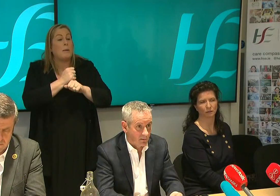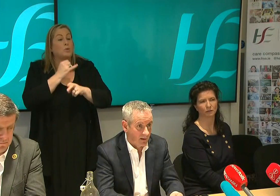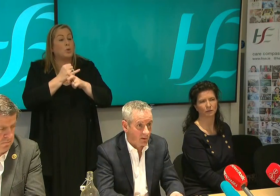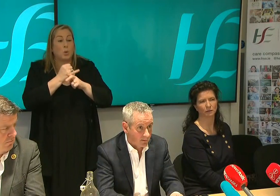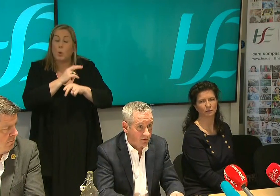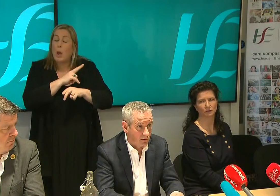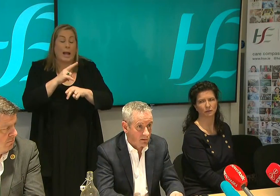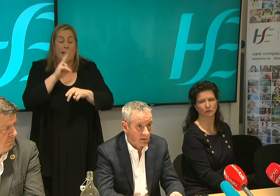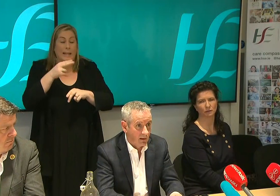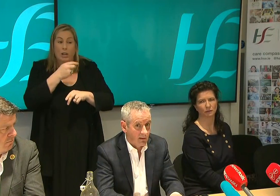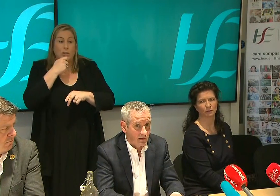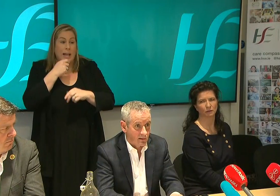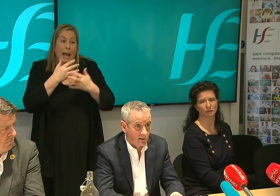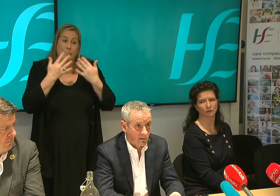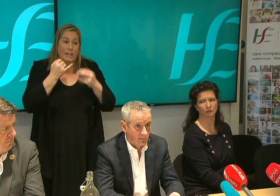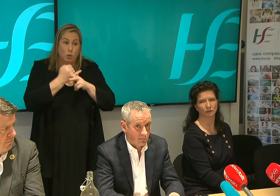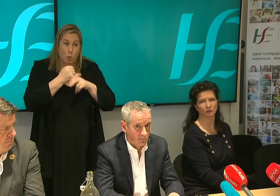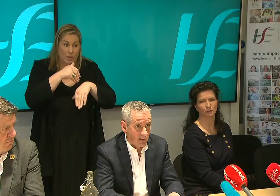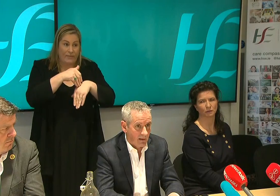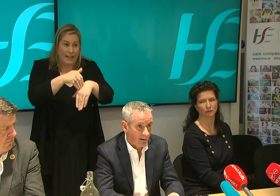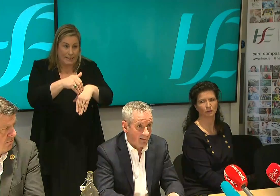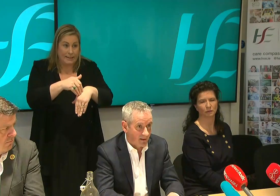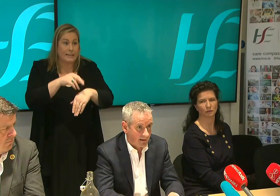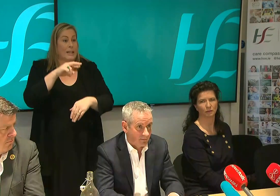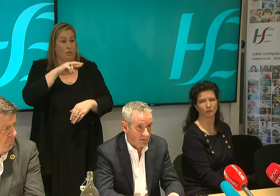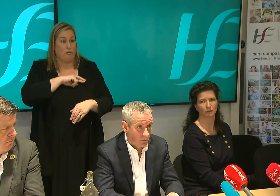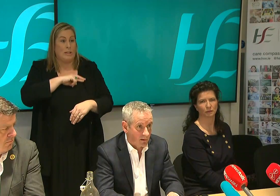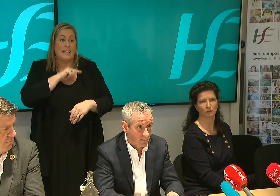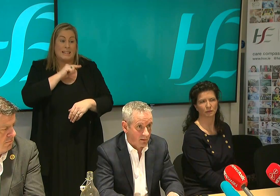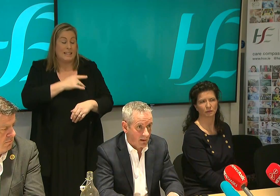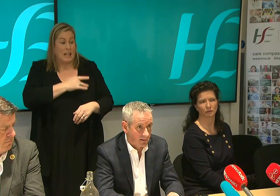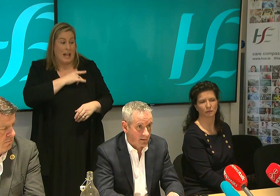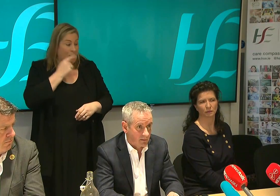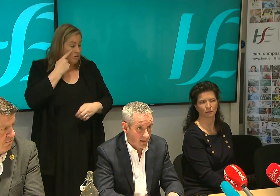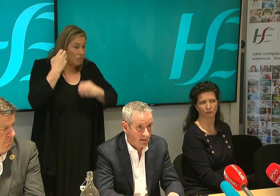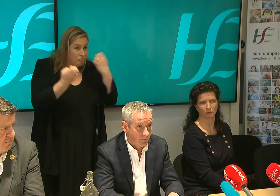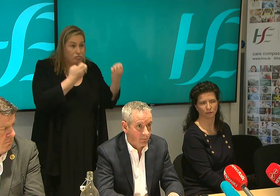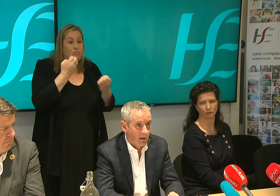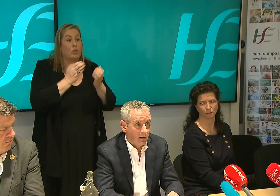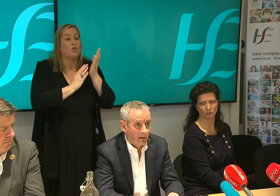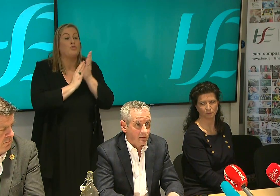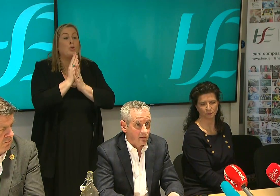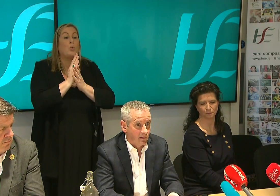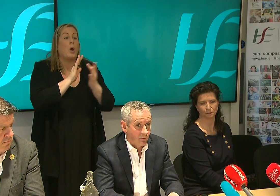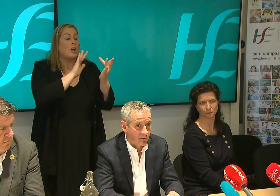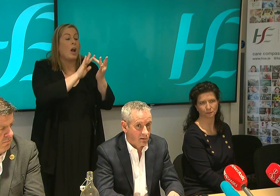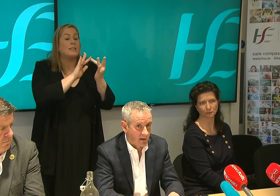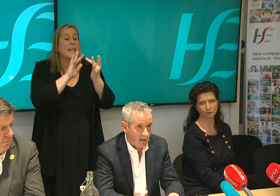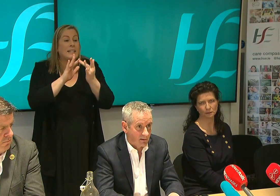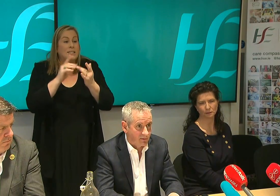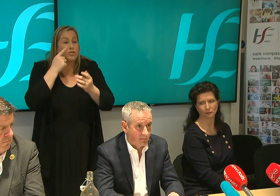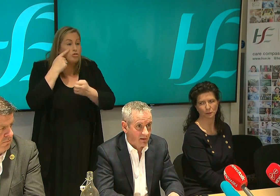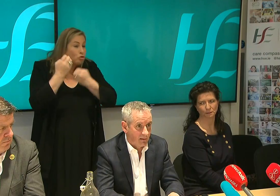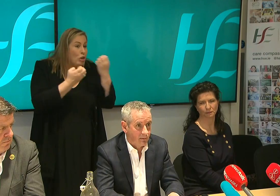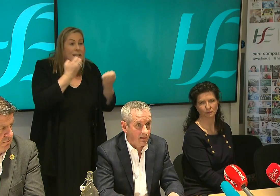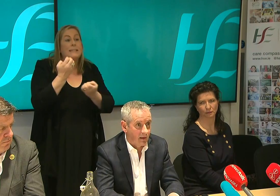position to confirm the number of schools. This is really live and active as we're working through the contact tracing. So the number of schools I